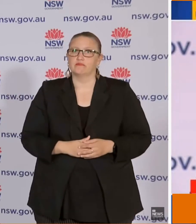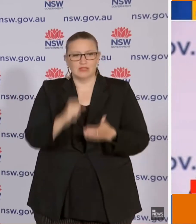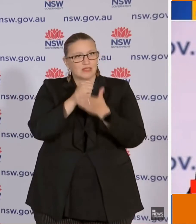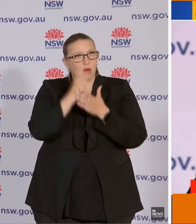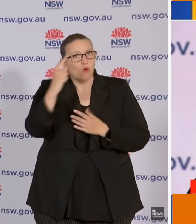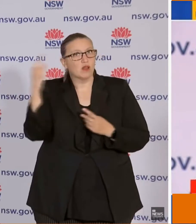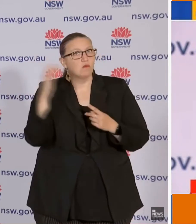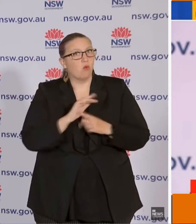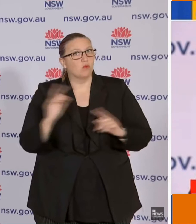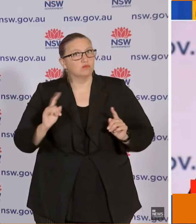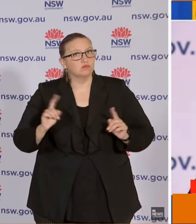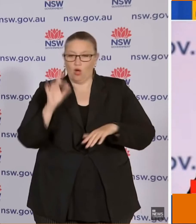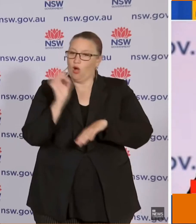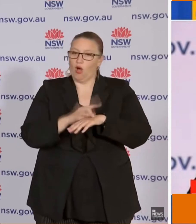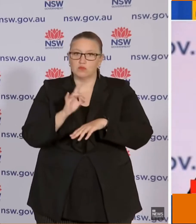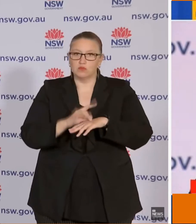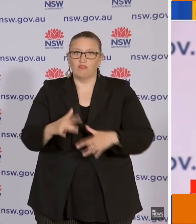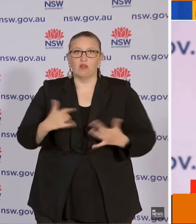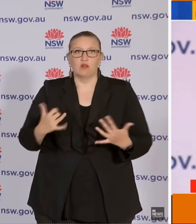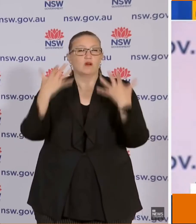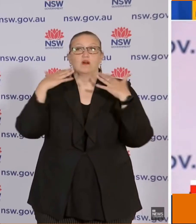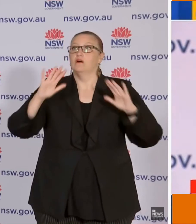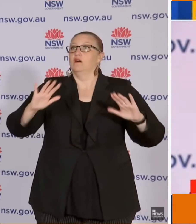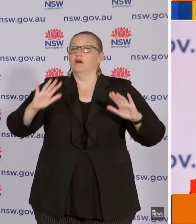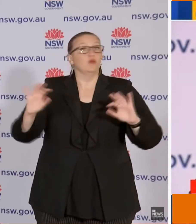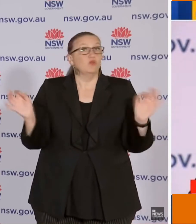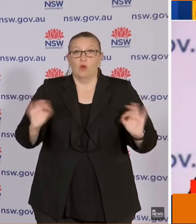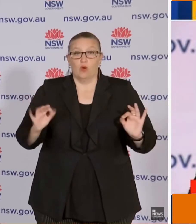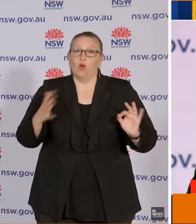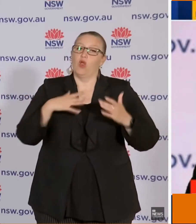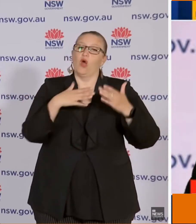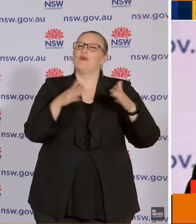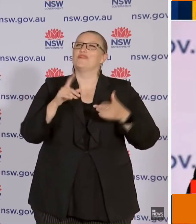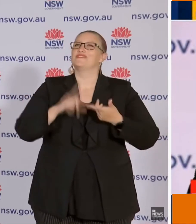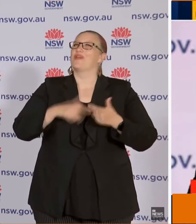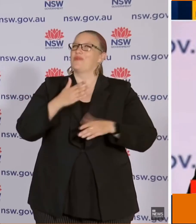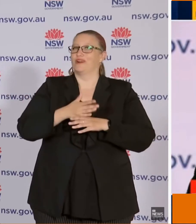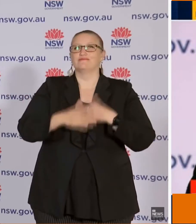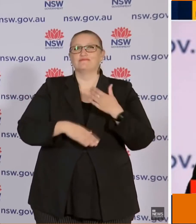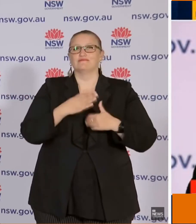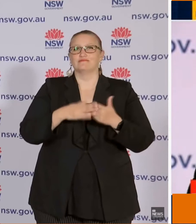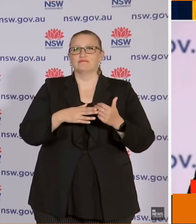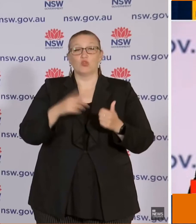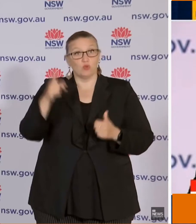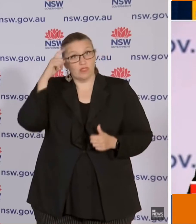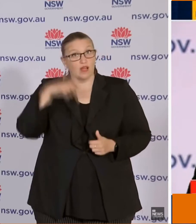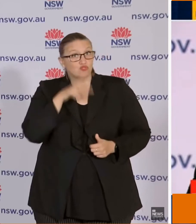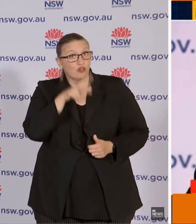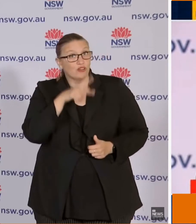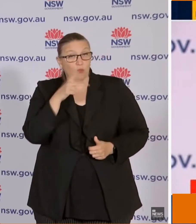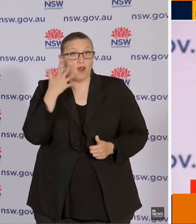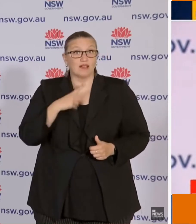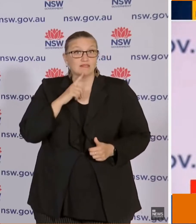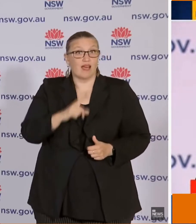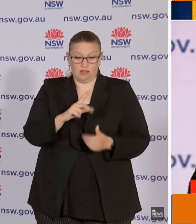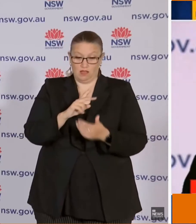consider moving forward. So every day, and this is literal, every day what keeps me awake at night is making sure that our wonderful staff,